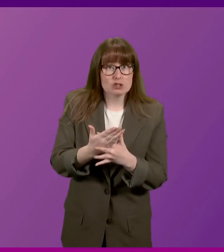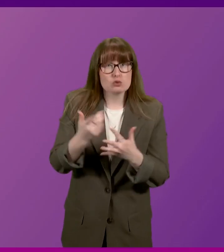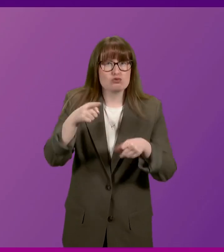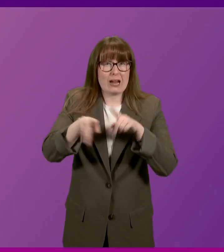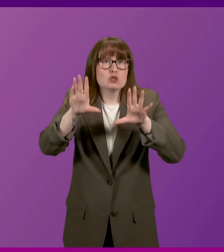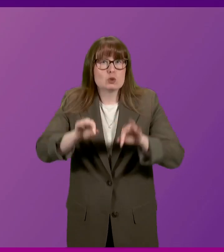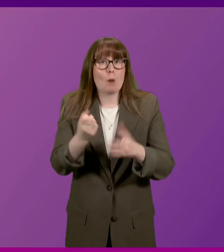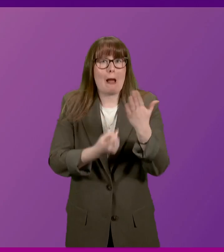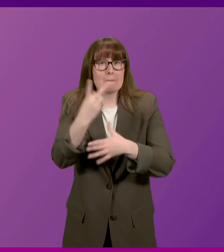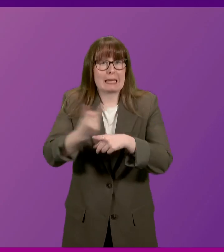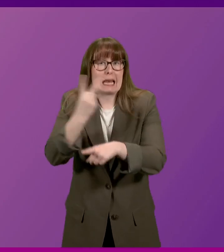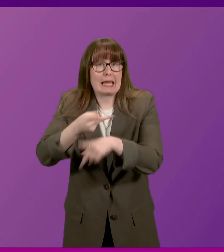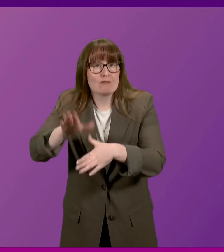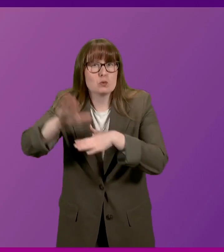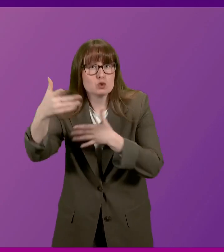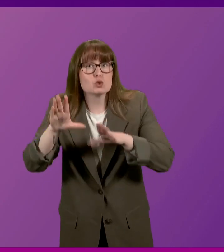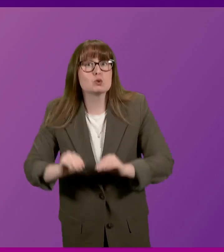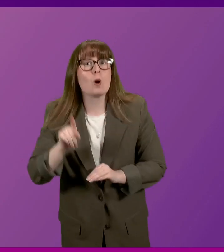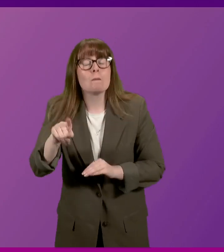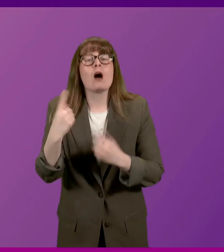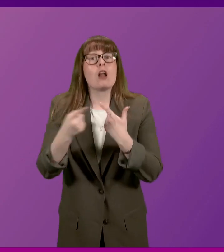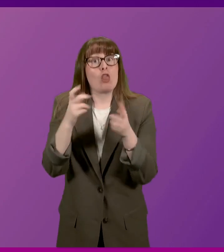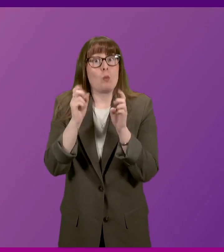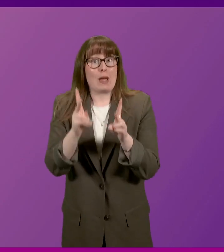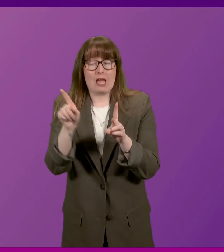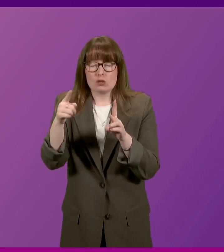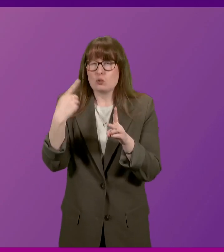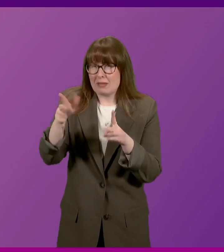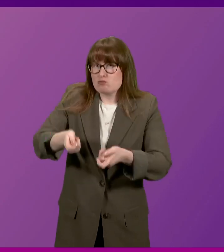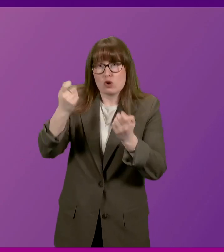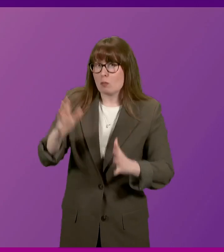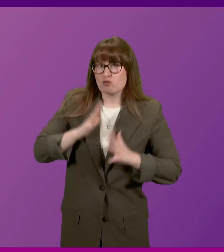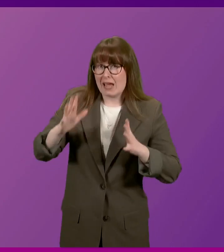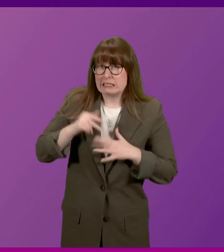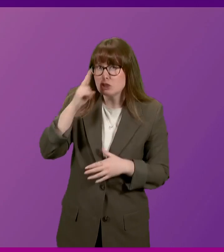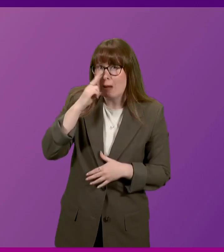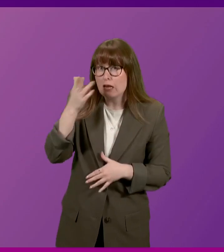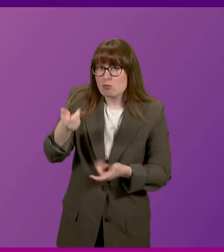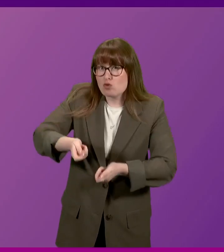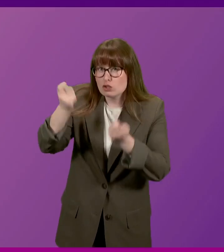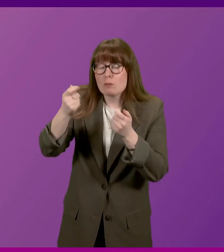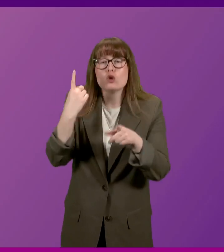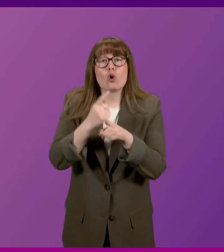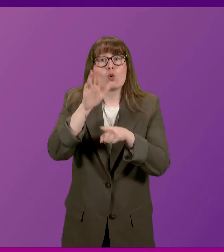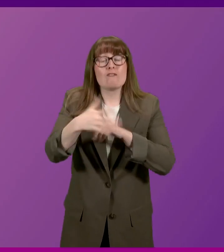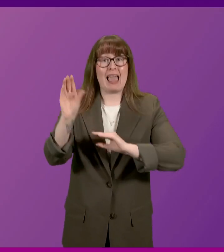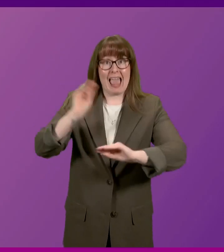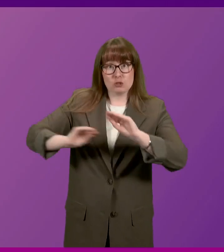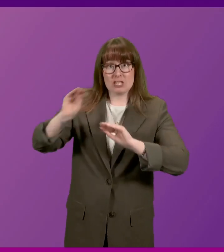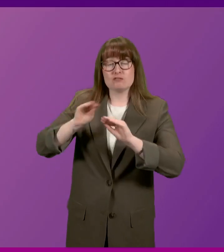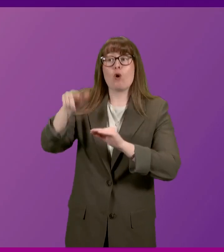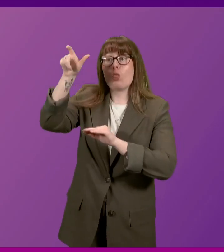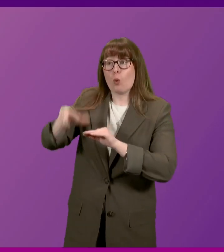well. And another side to this, and you touched on that earlier, Jemina, is about that education of